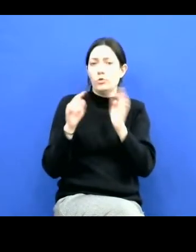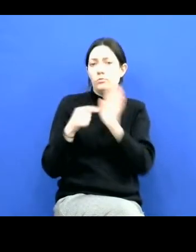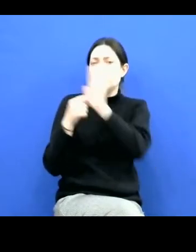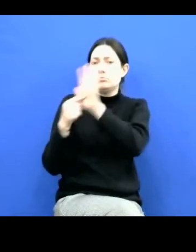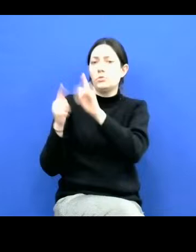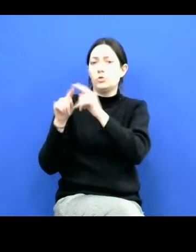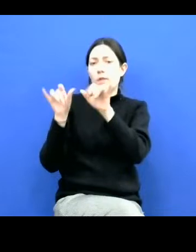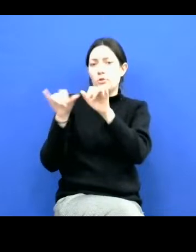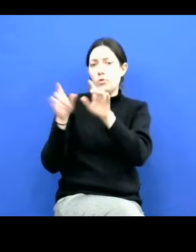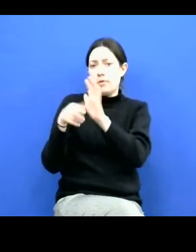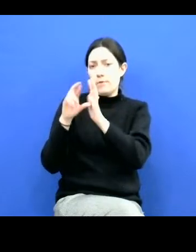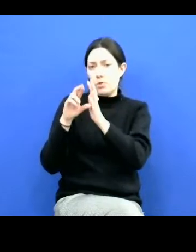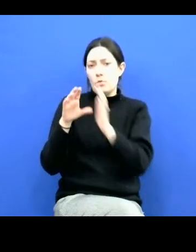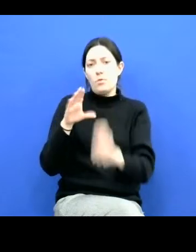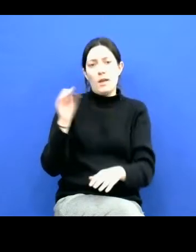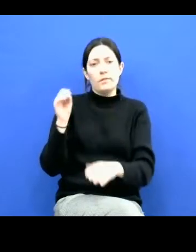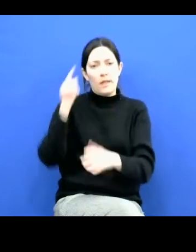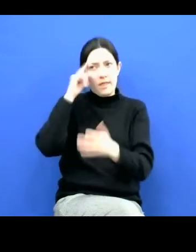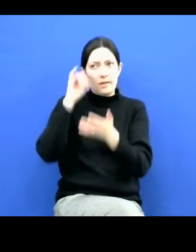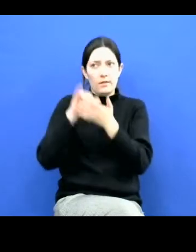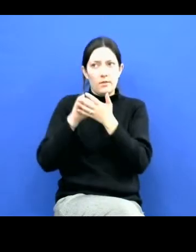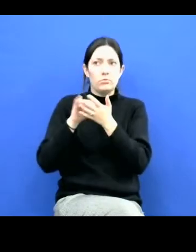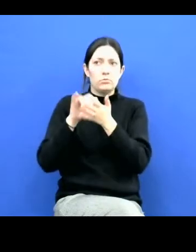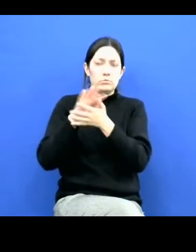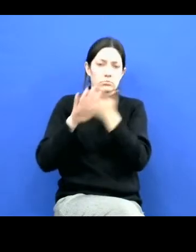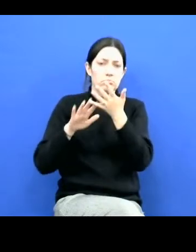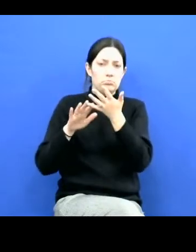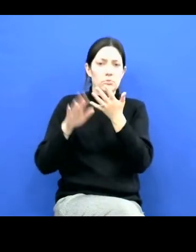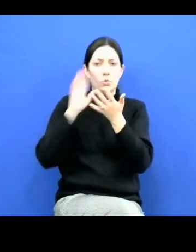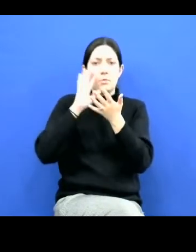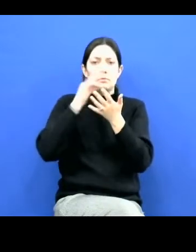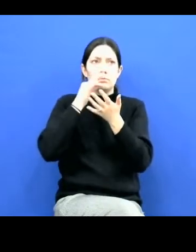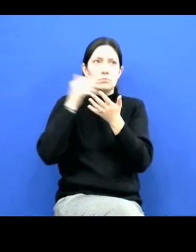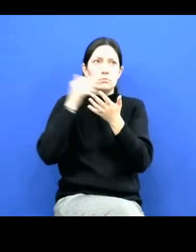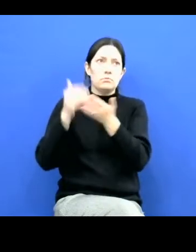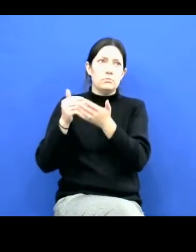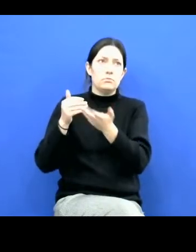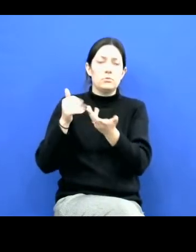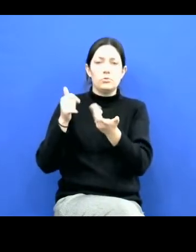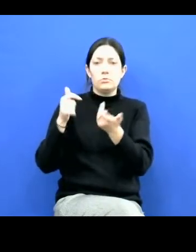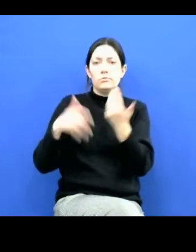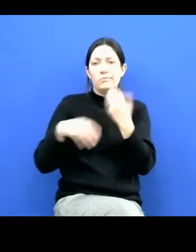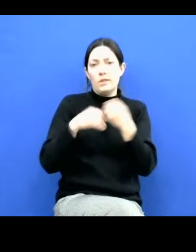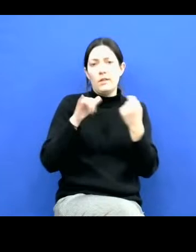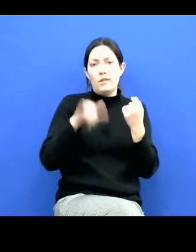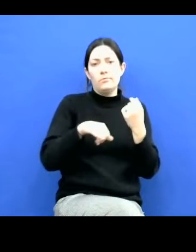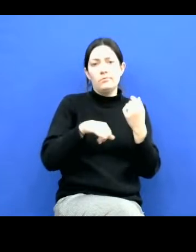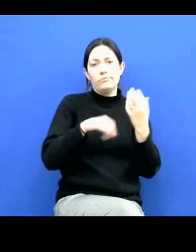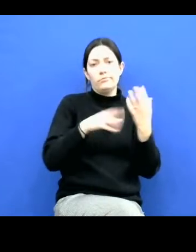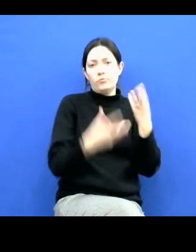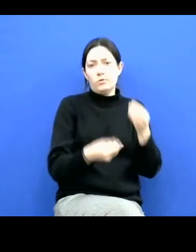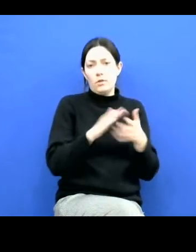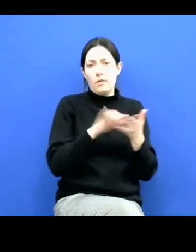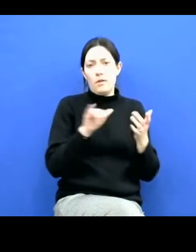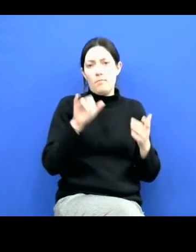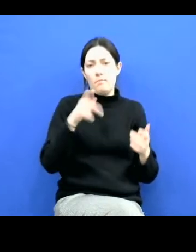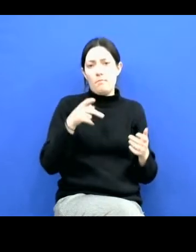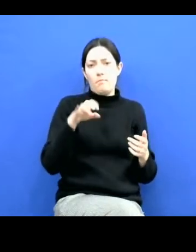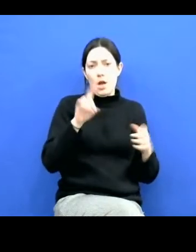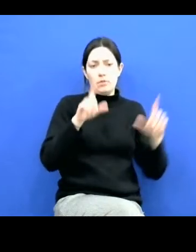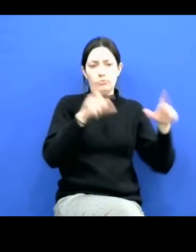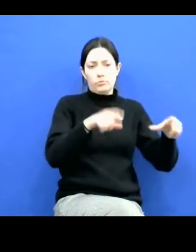engineering review. And I think those are going to be readily available. Everything, drains to that pond. Right, like I Yeah. said, I think you heard the list of stuff. None